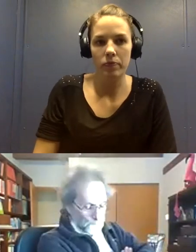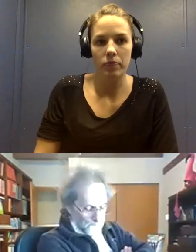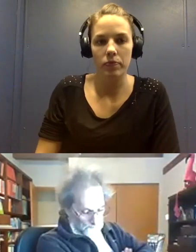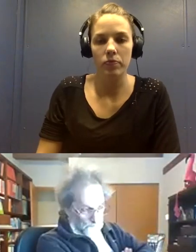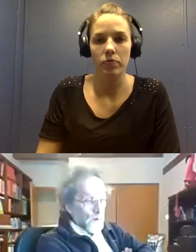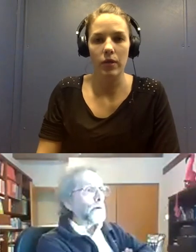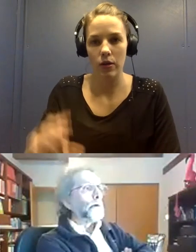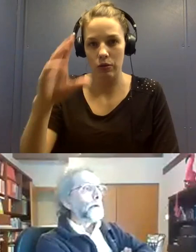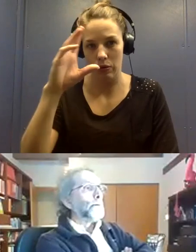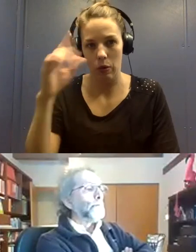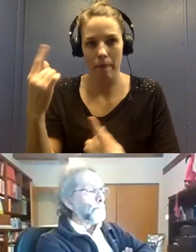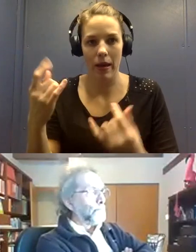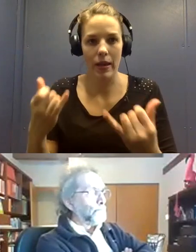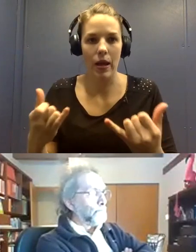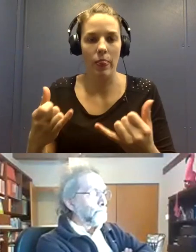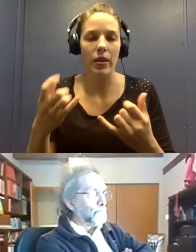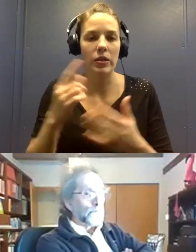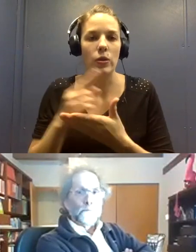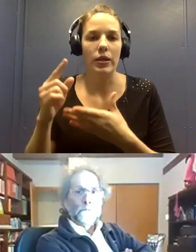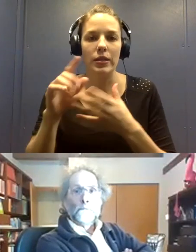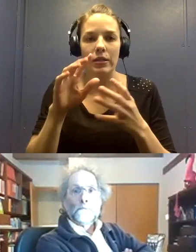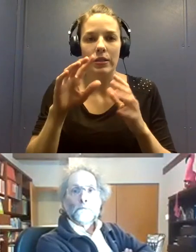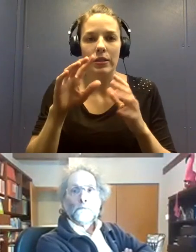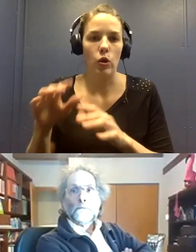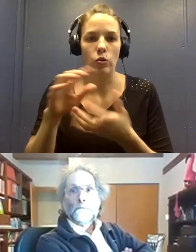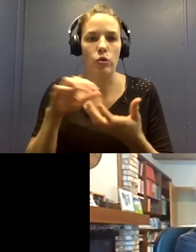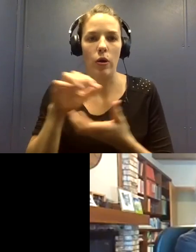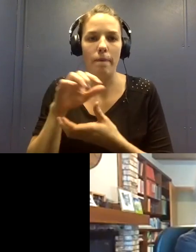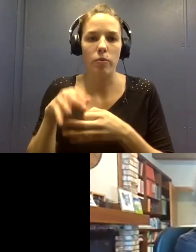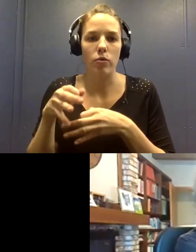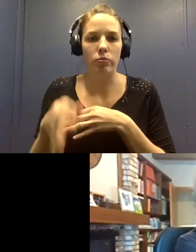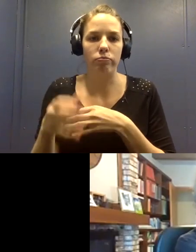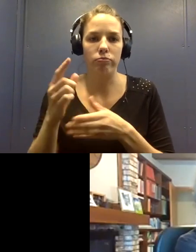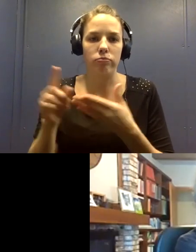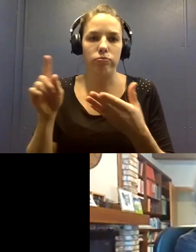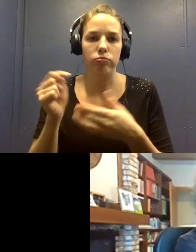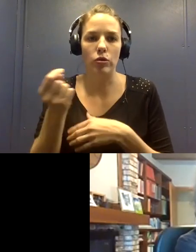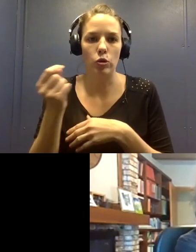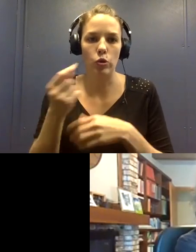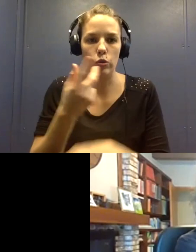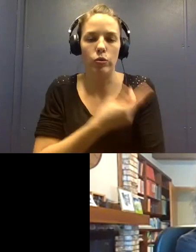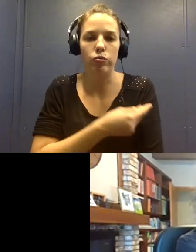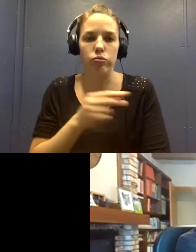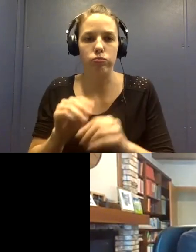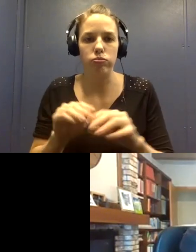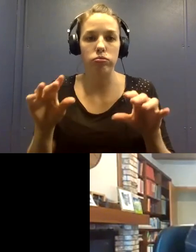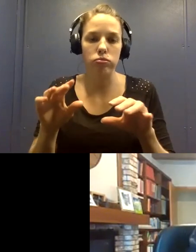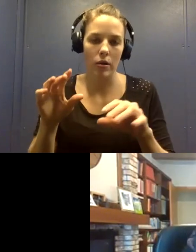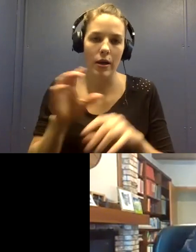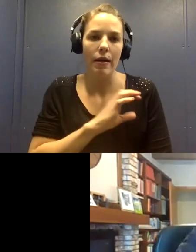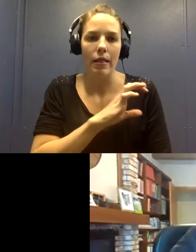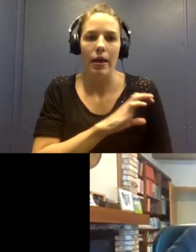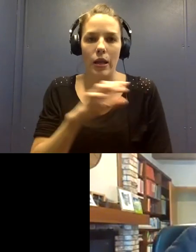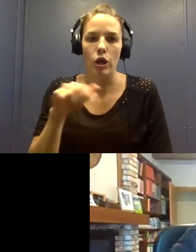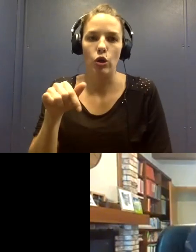As you know by now, this week's snowstorm forced the postponement of last Tuesday's mass vaccination clinic at the Greater Quad